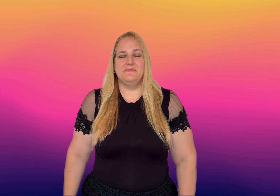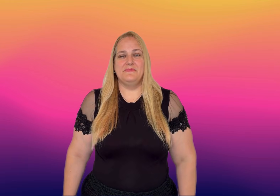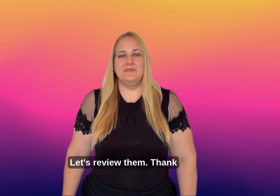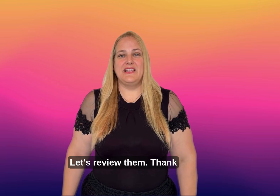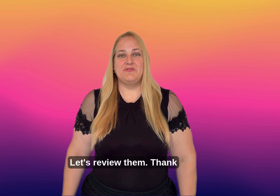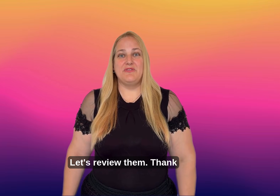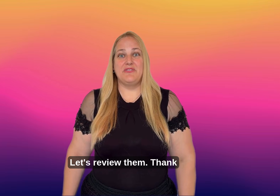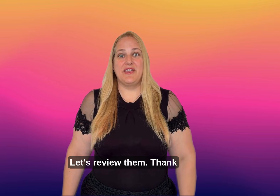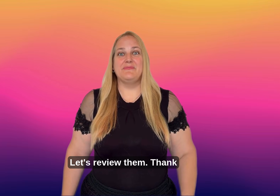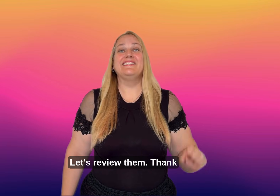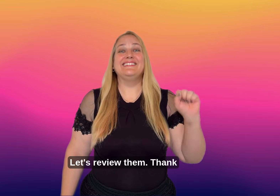Let's review them.